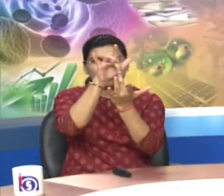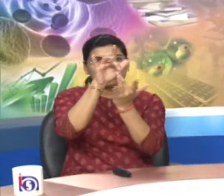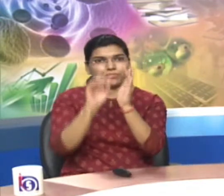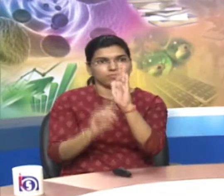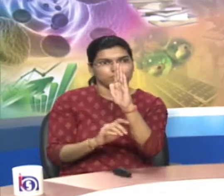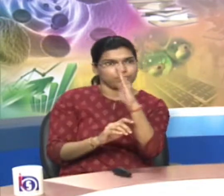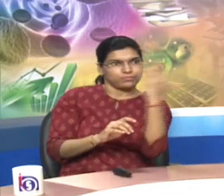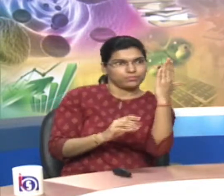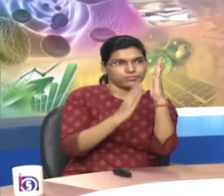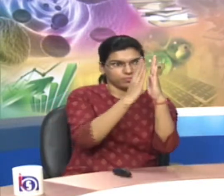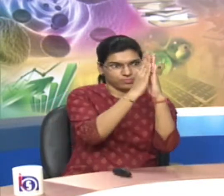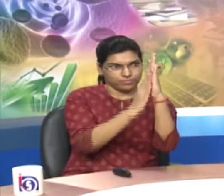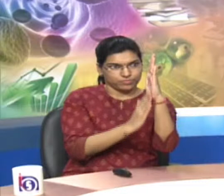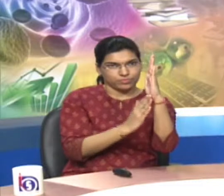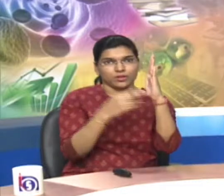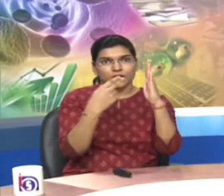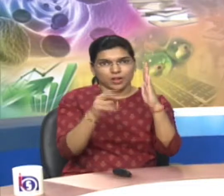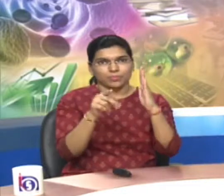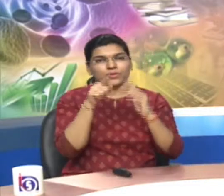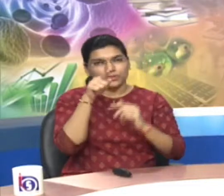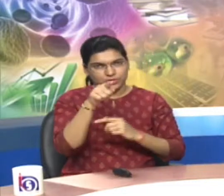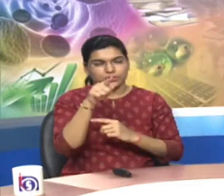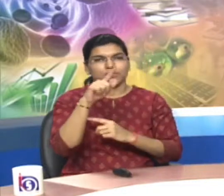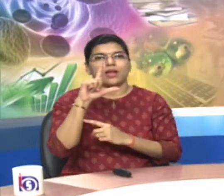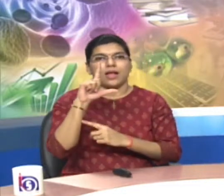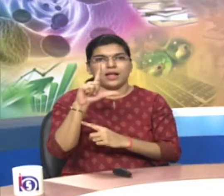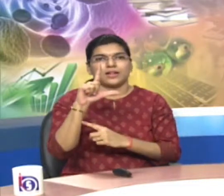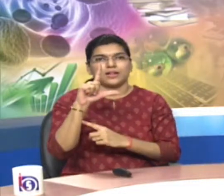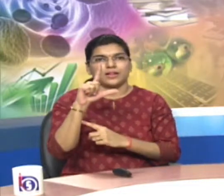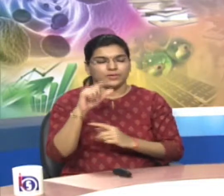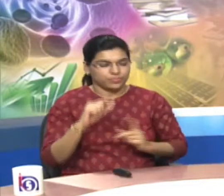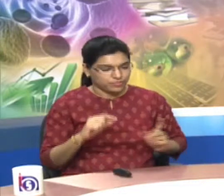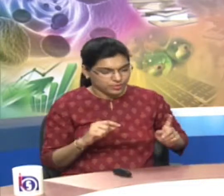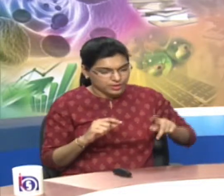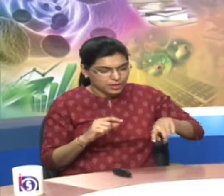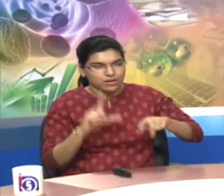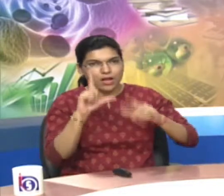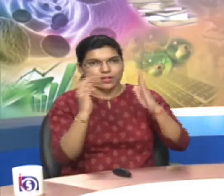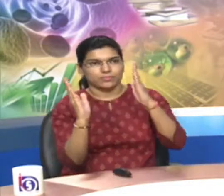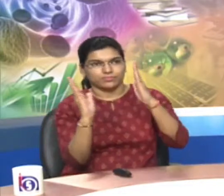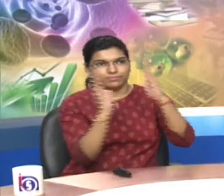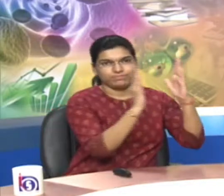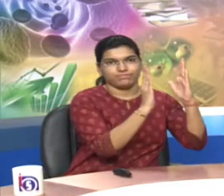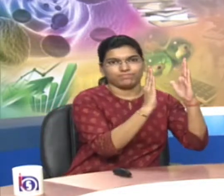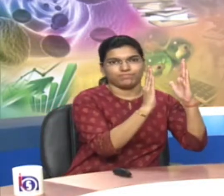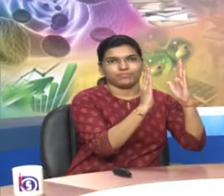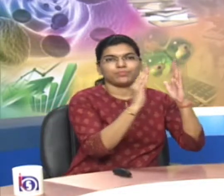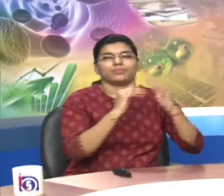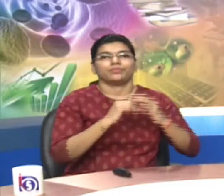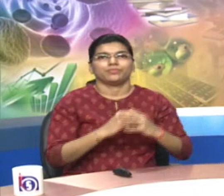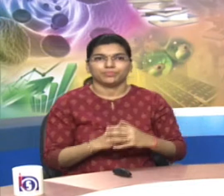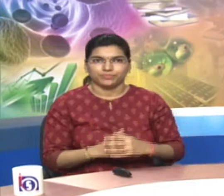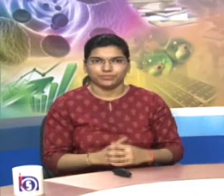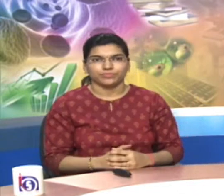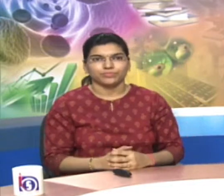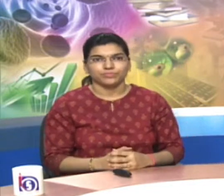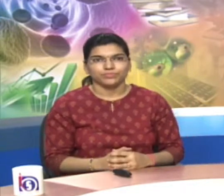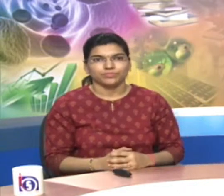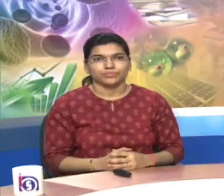And in case you want to make your text on the left side, then you press two buttons together along